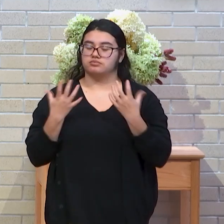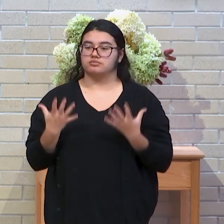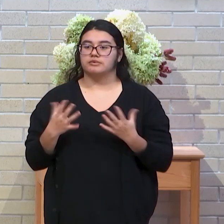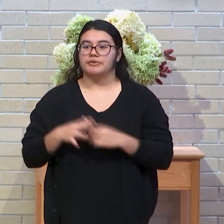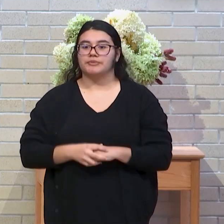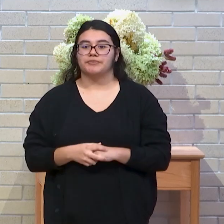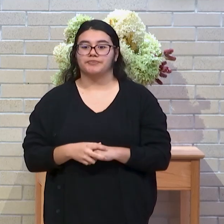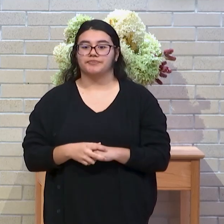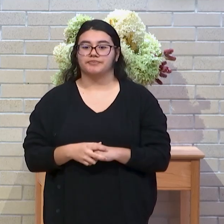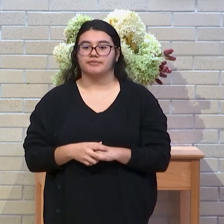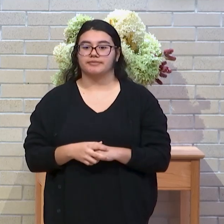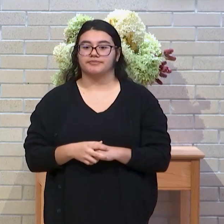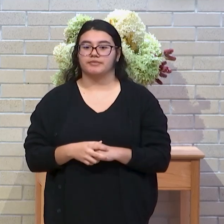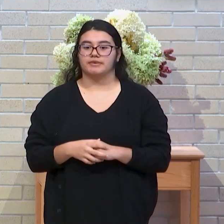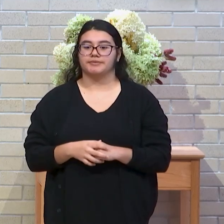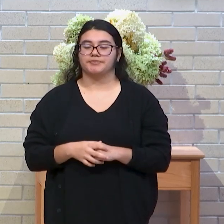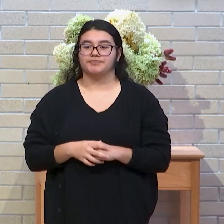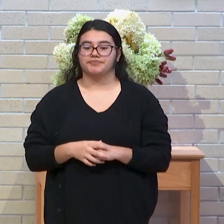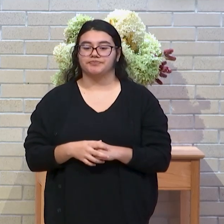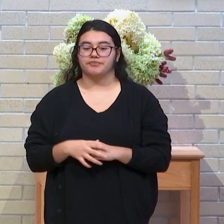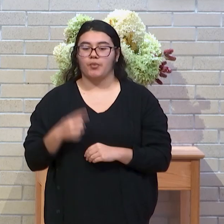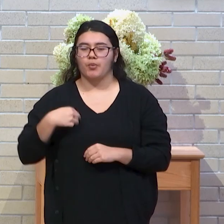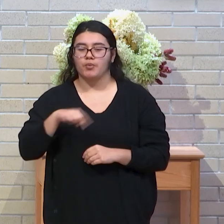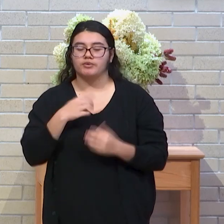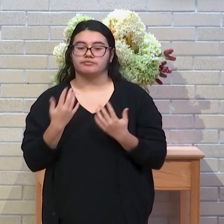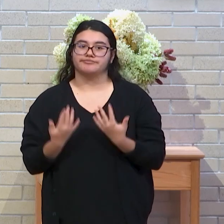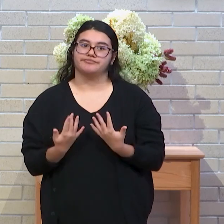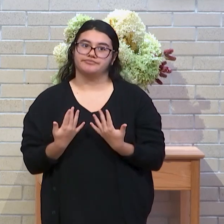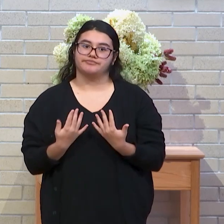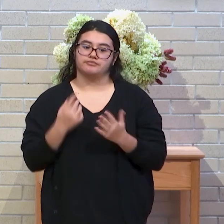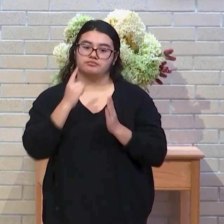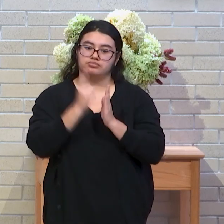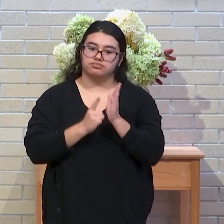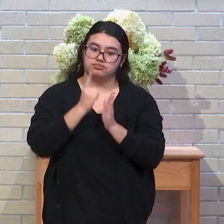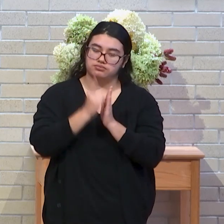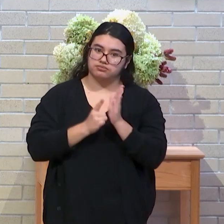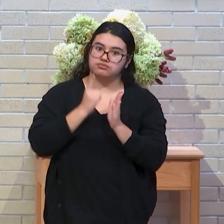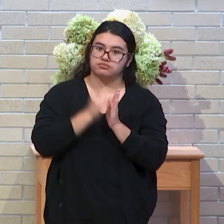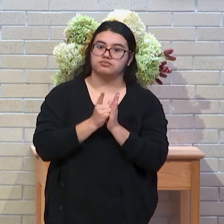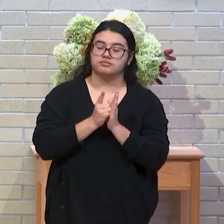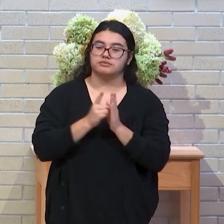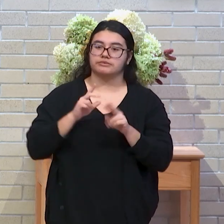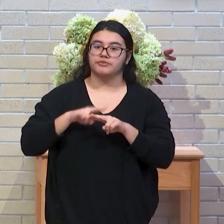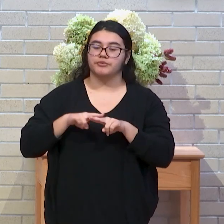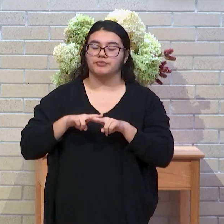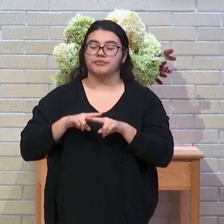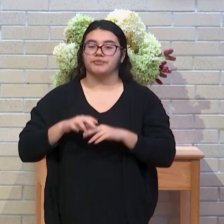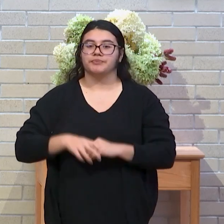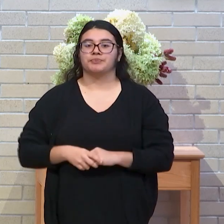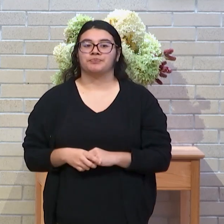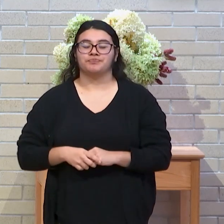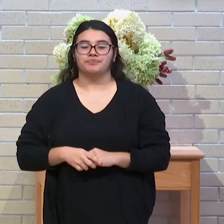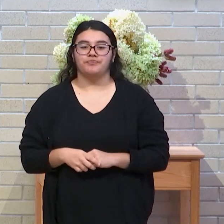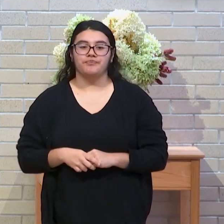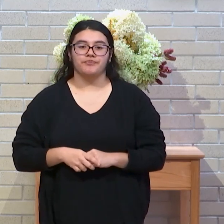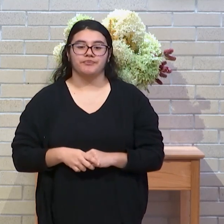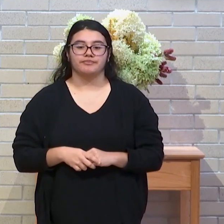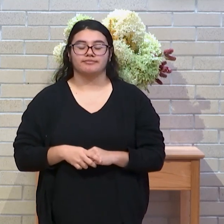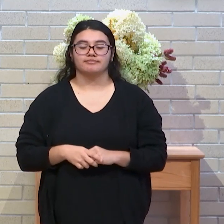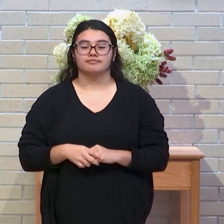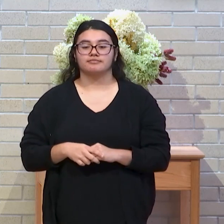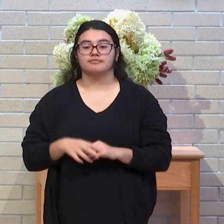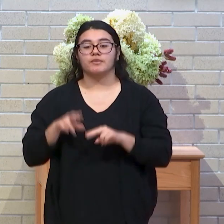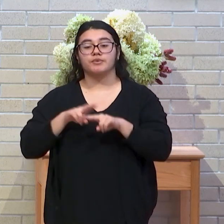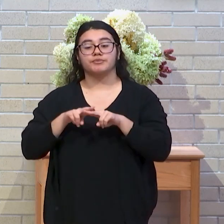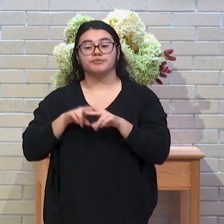do. We waited on the platform for several hours before it was time to board. The train was an overnight. We could expect to be in Arusha